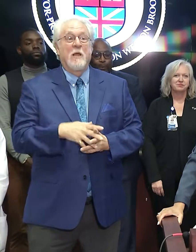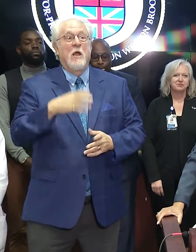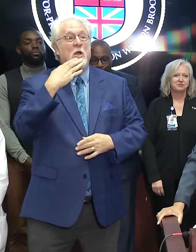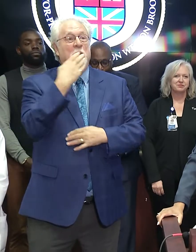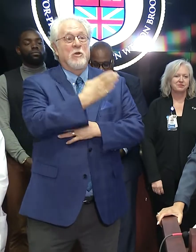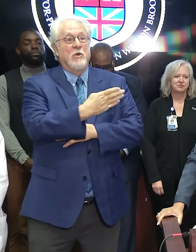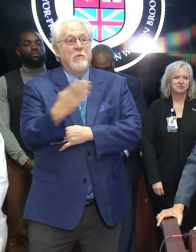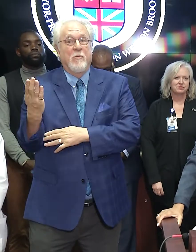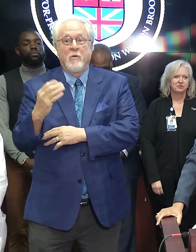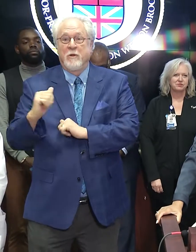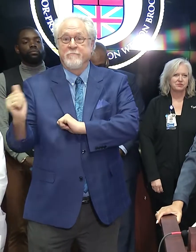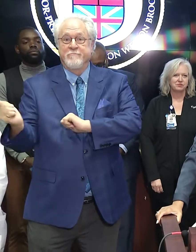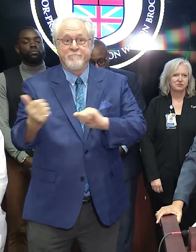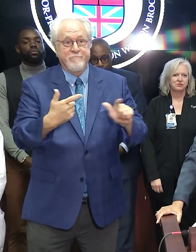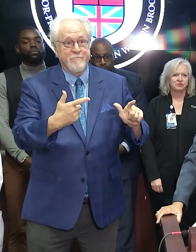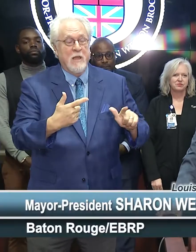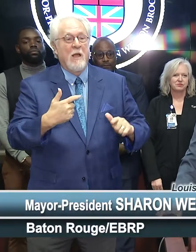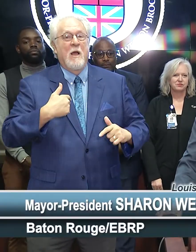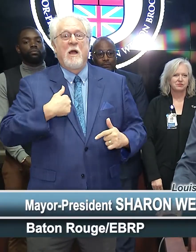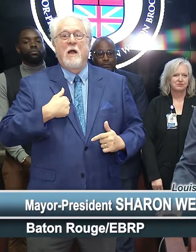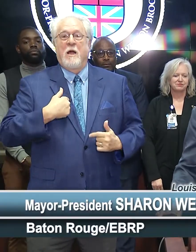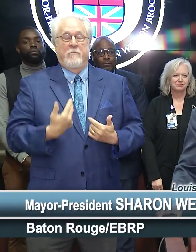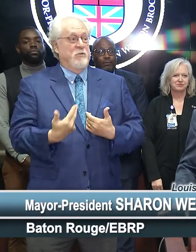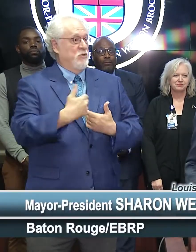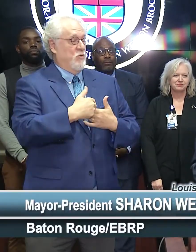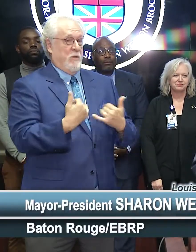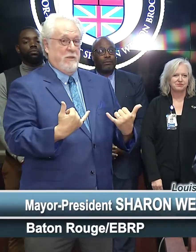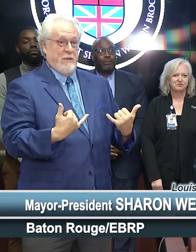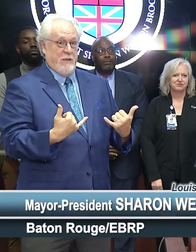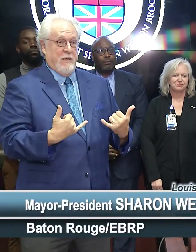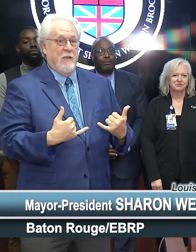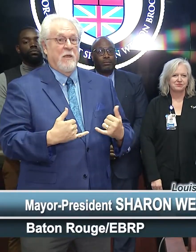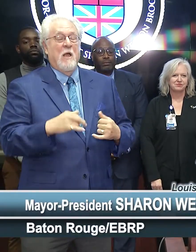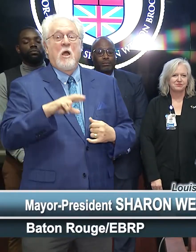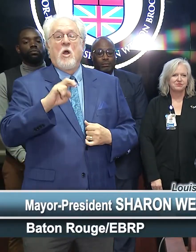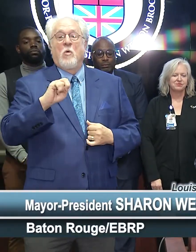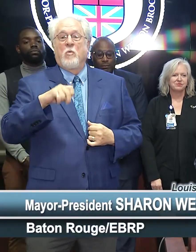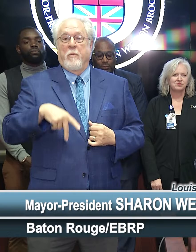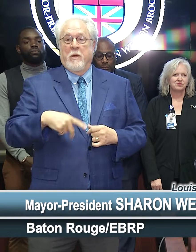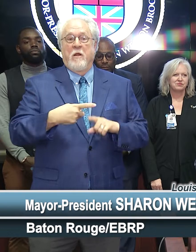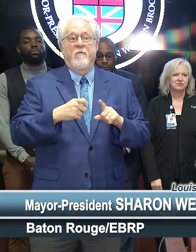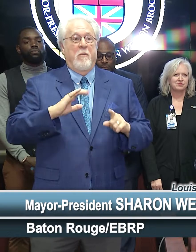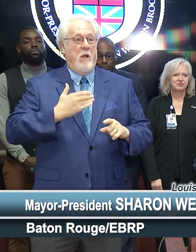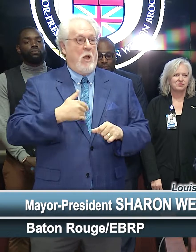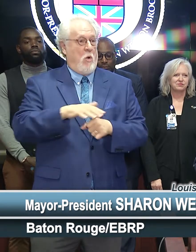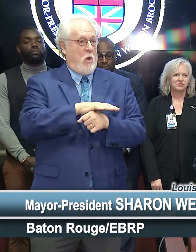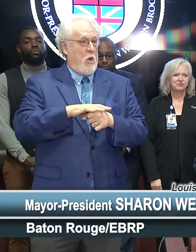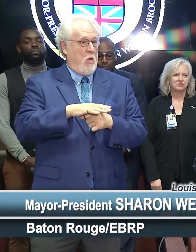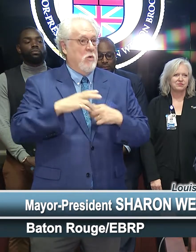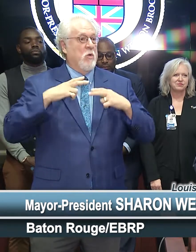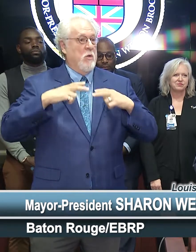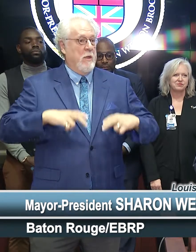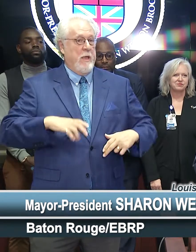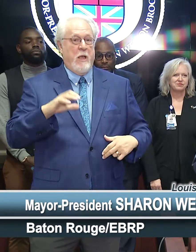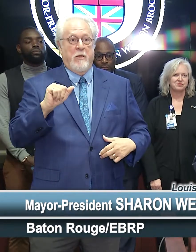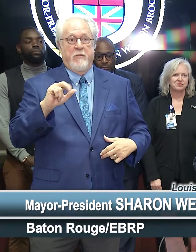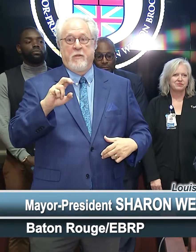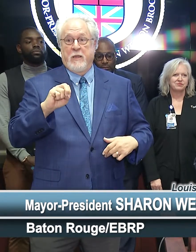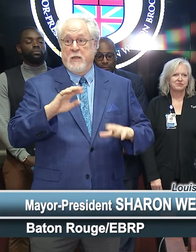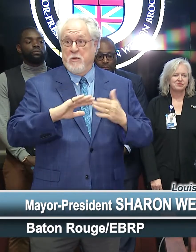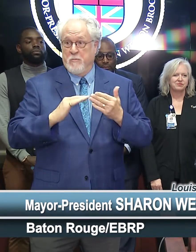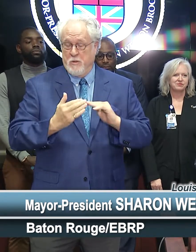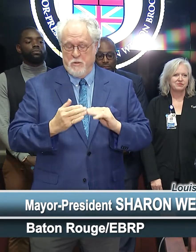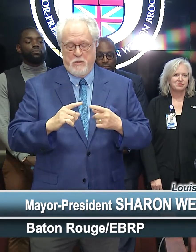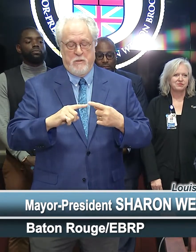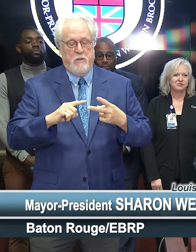So good morning, everyone. I am joined here today by representatives from our local healthcare community as